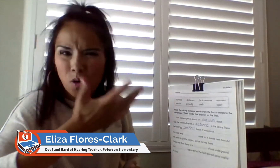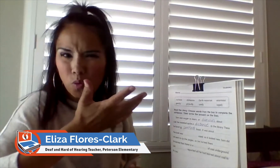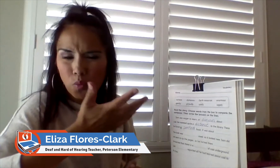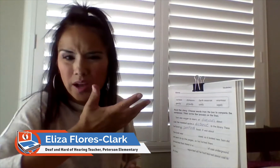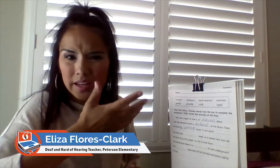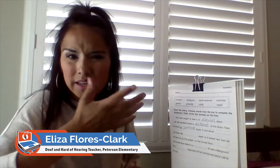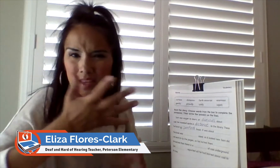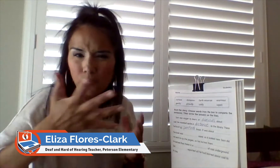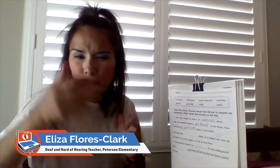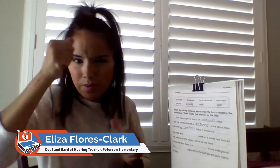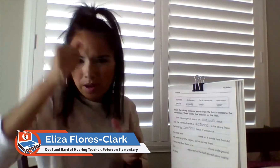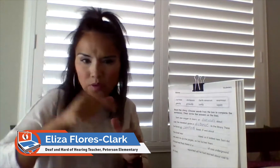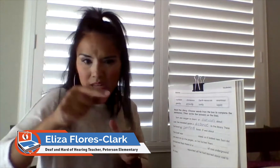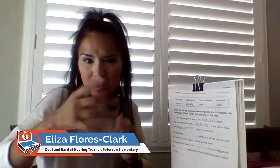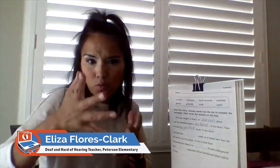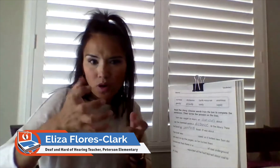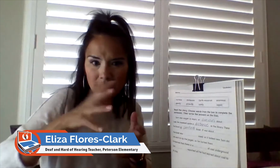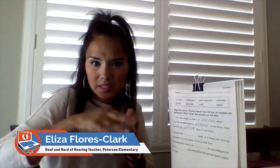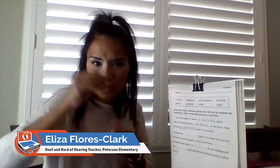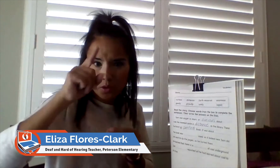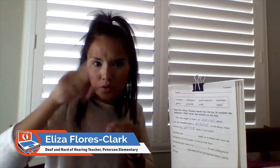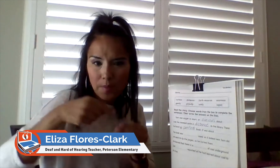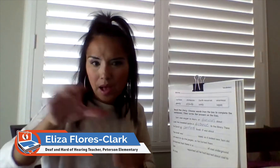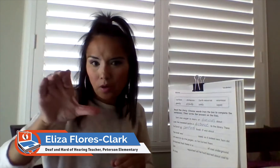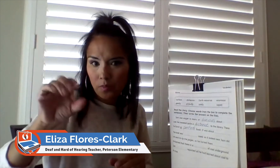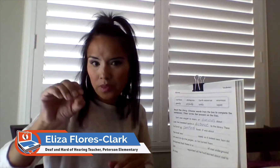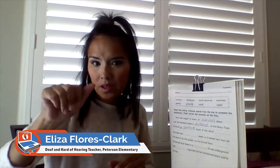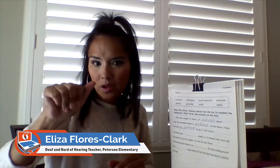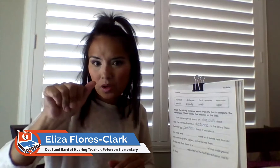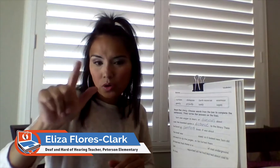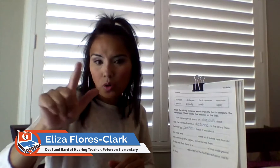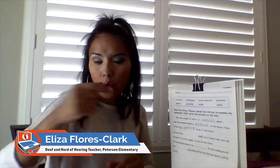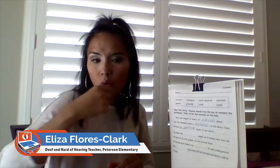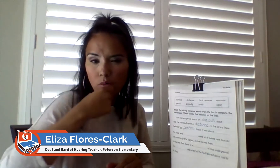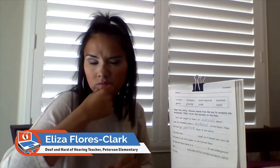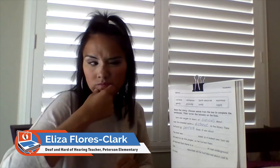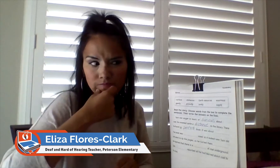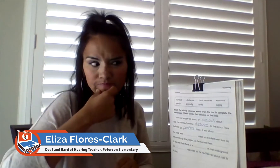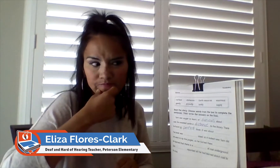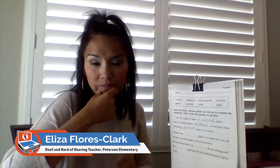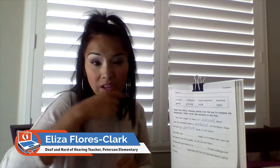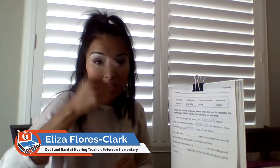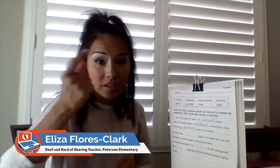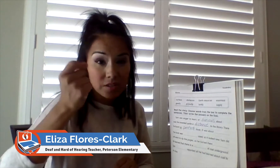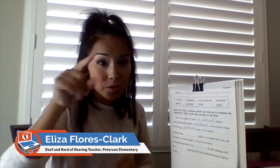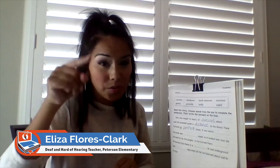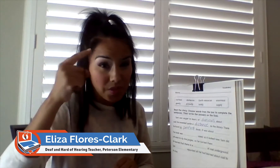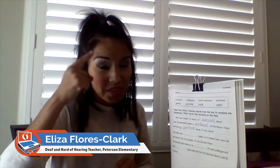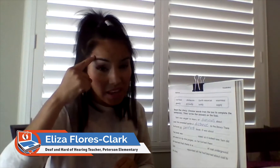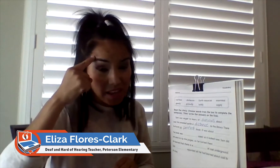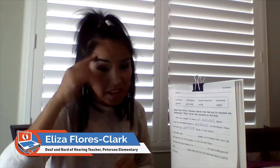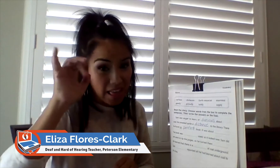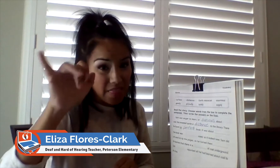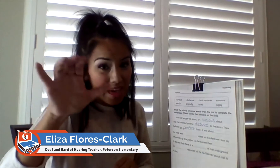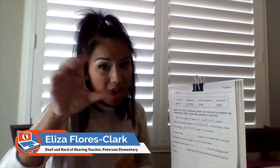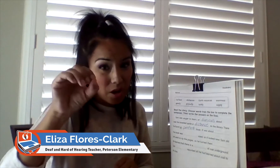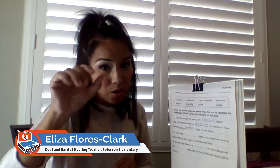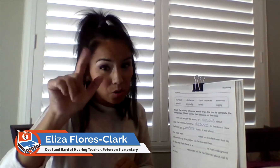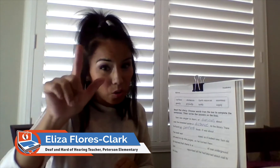Well, remember, he wants to learn about coal. Do you think that